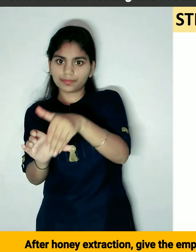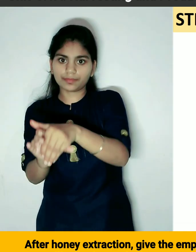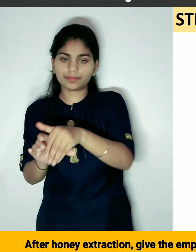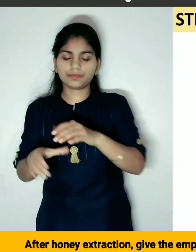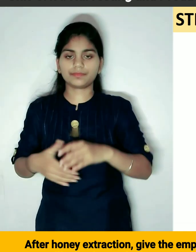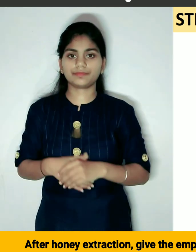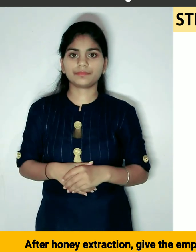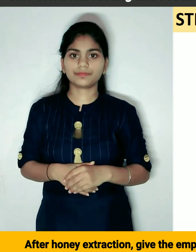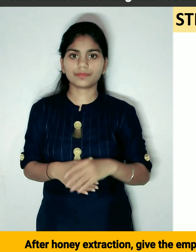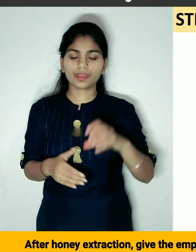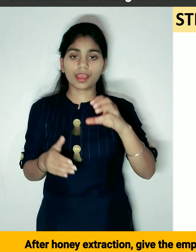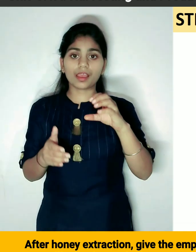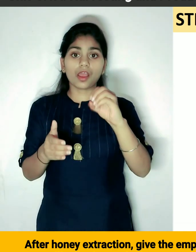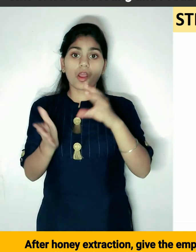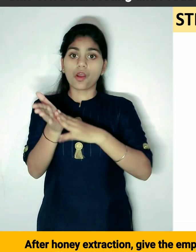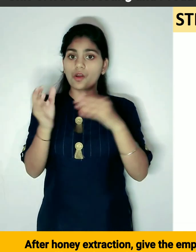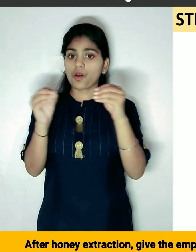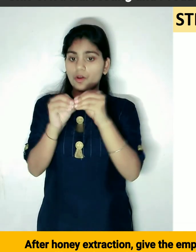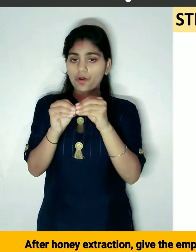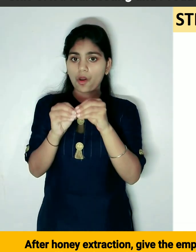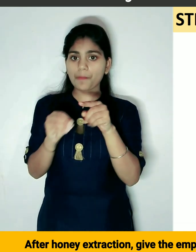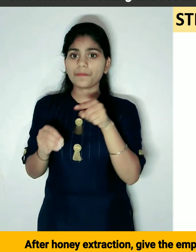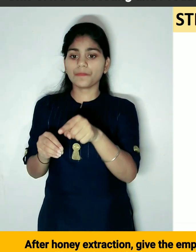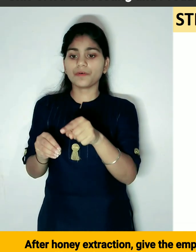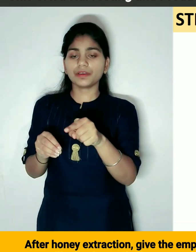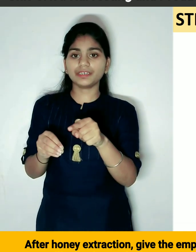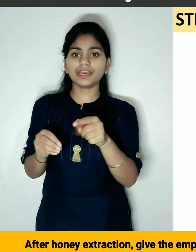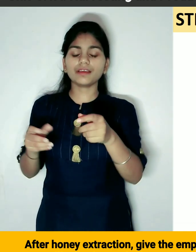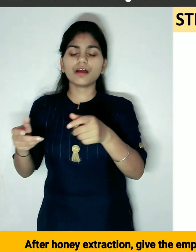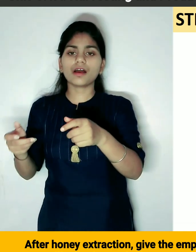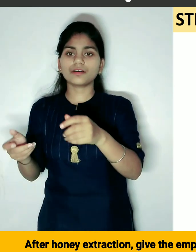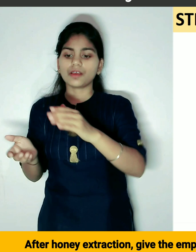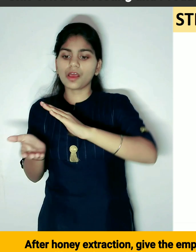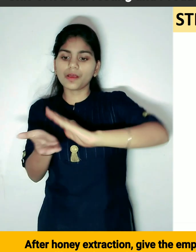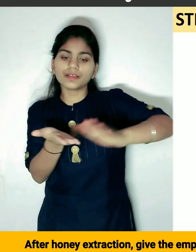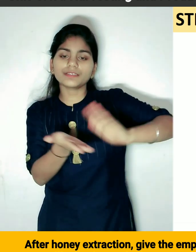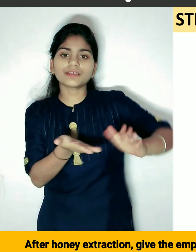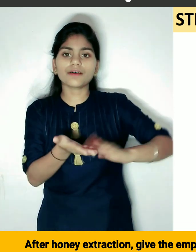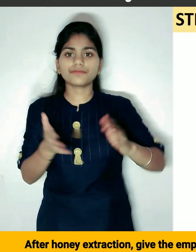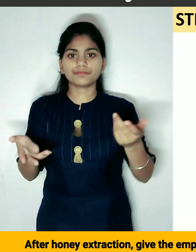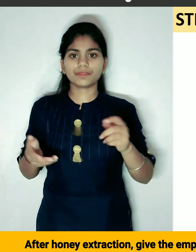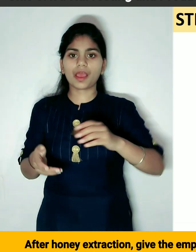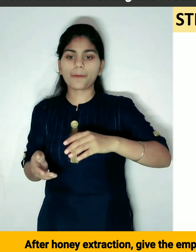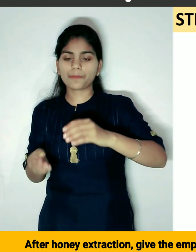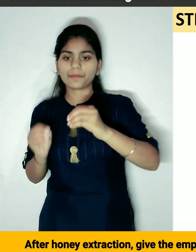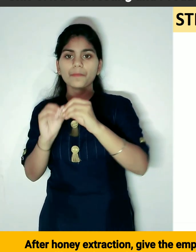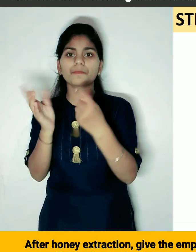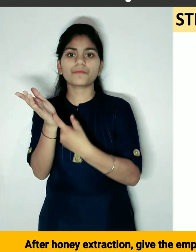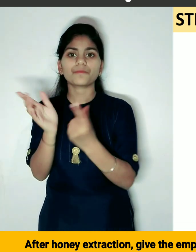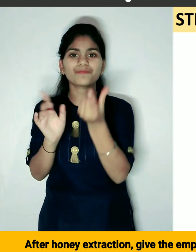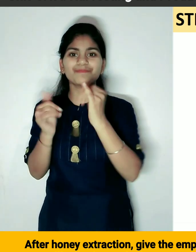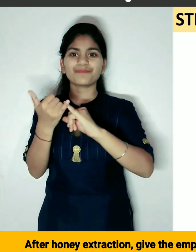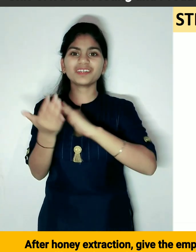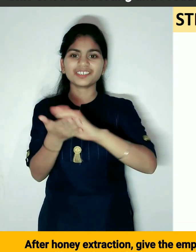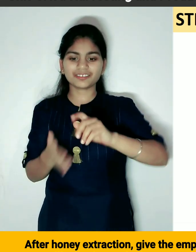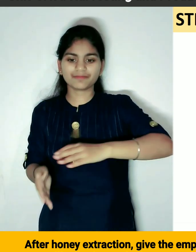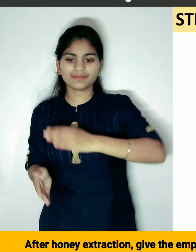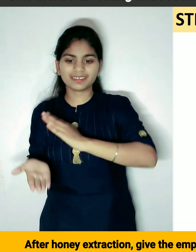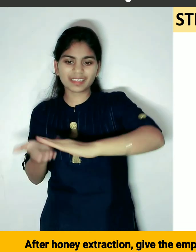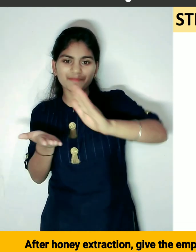Honey bees still adhering to the honeycombs may be dislodged by using bee brush.